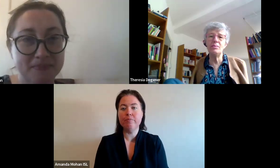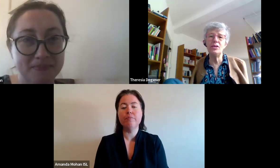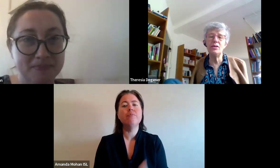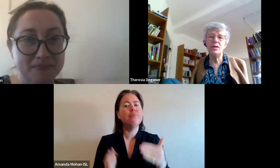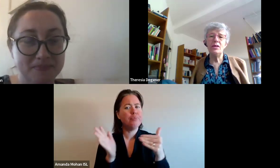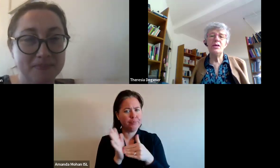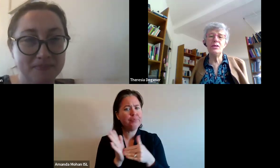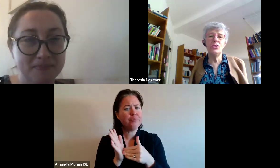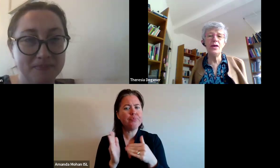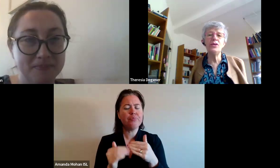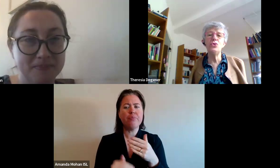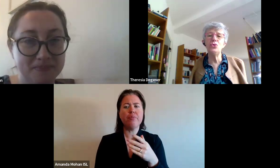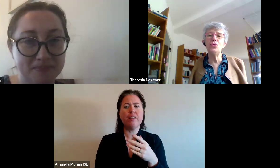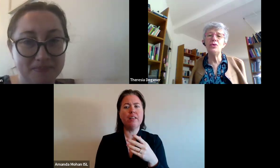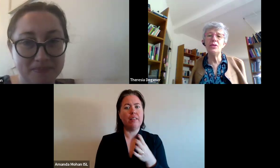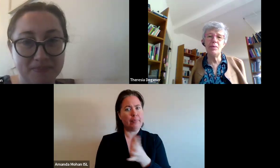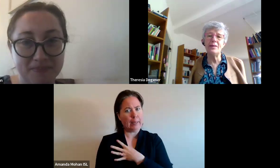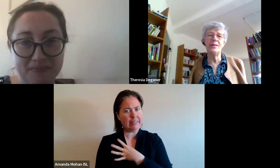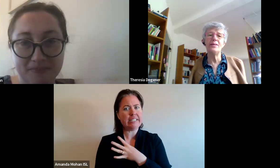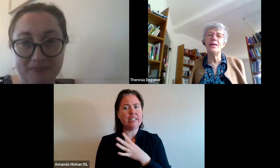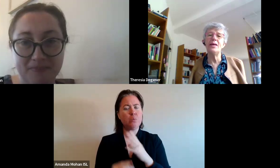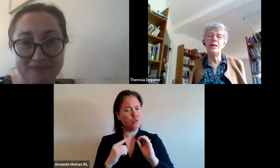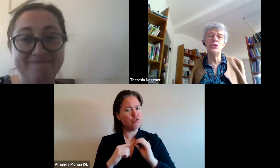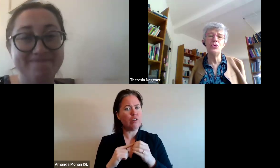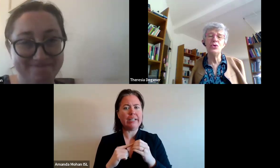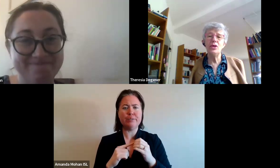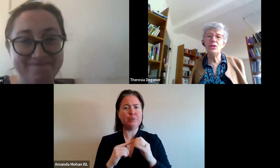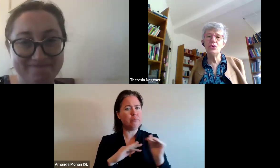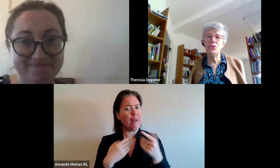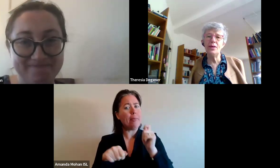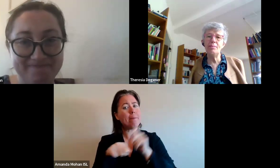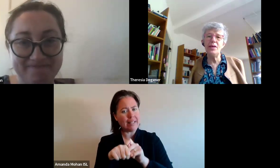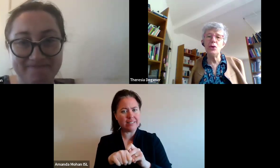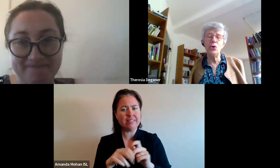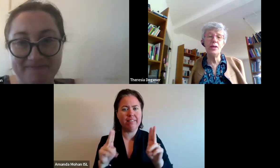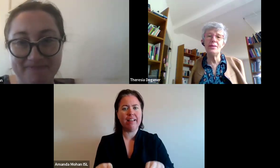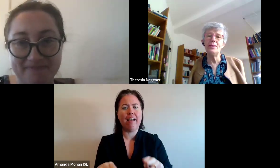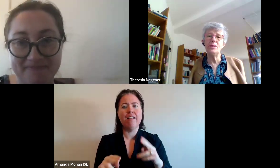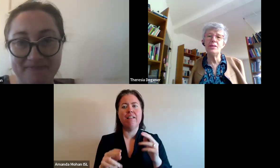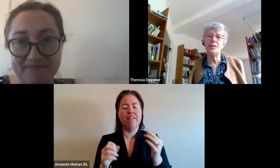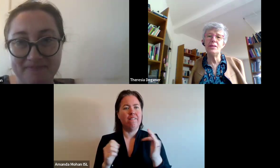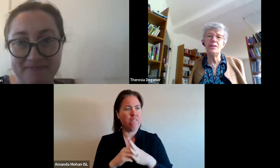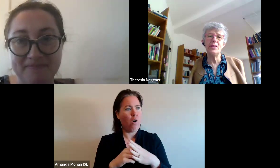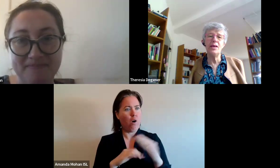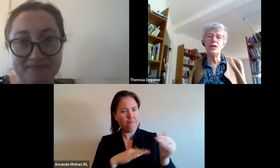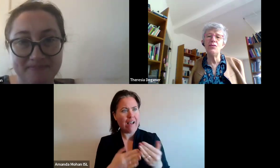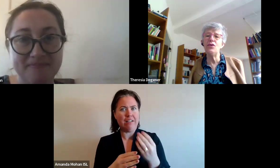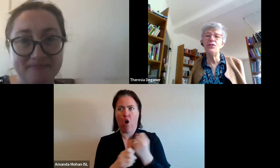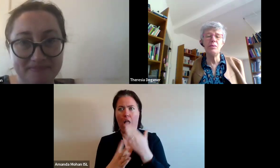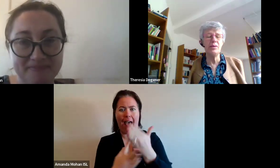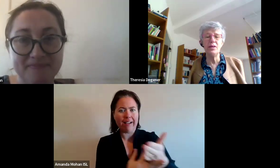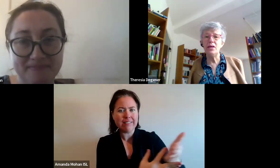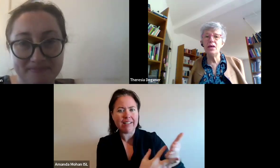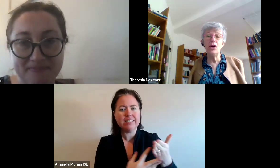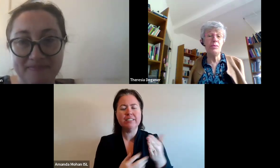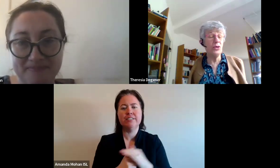committee has been trying to do the best as they can to meet all accessibility needs. Like even